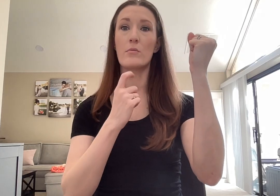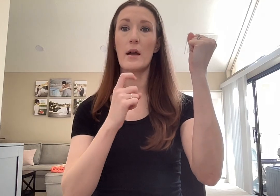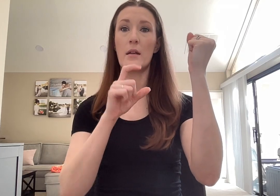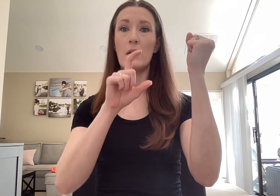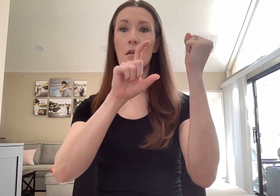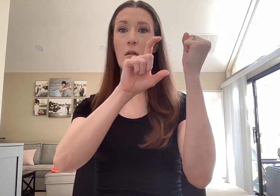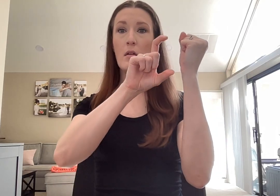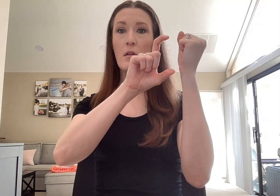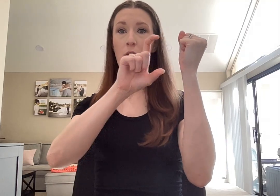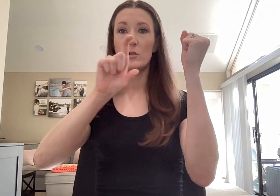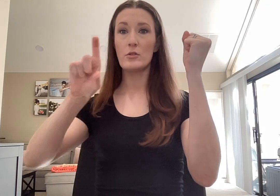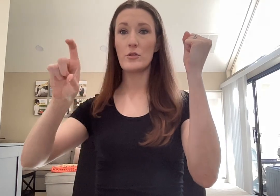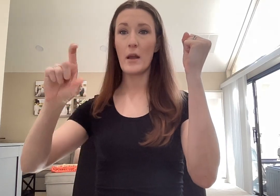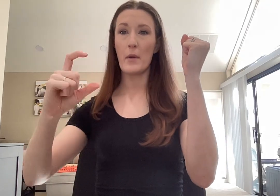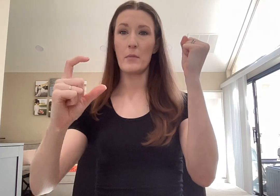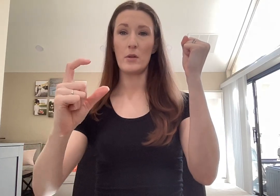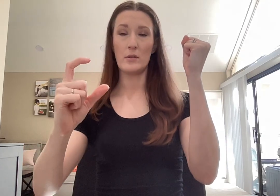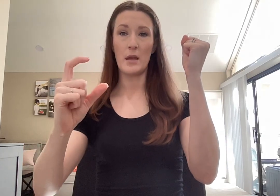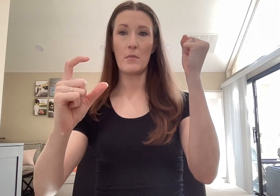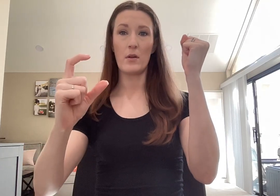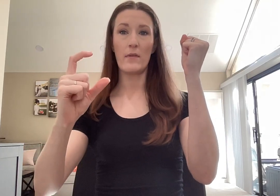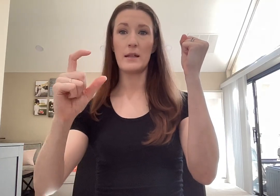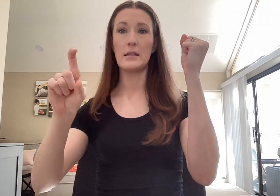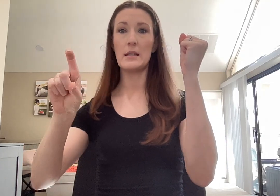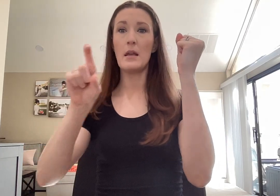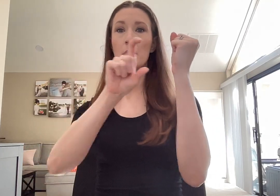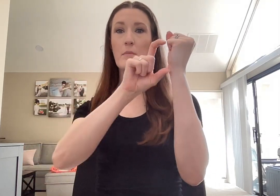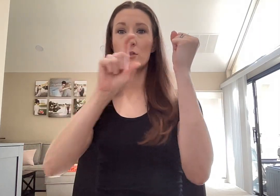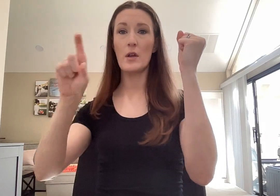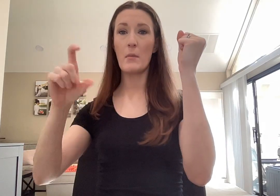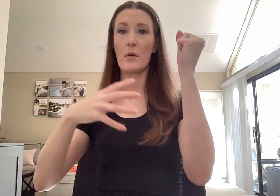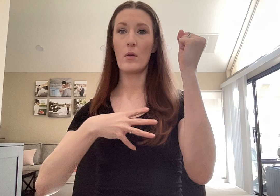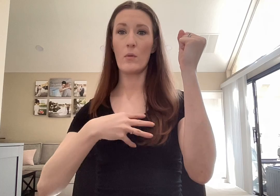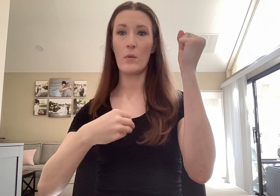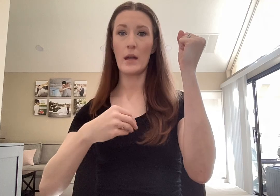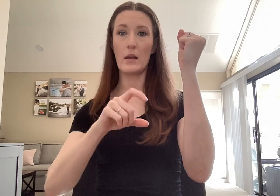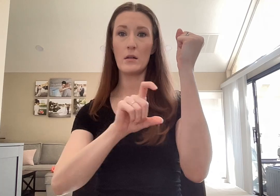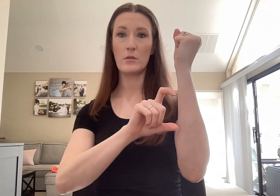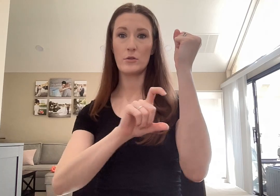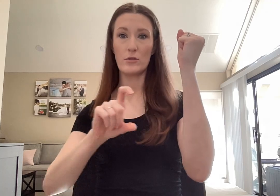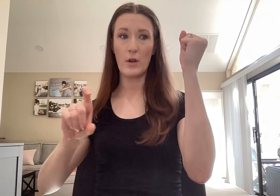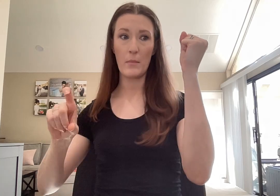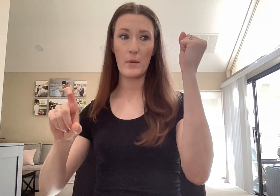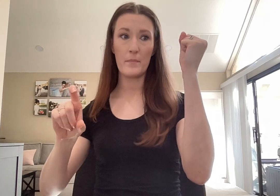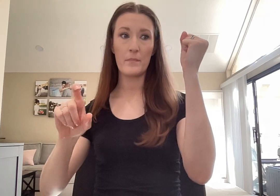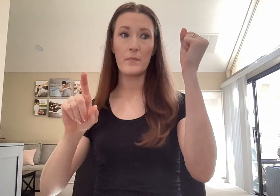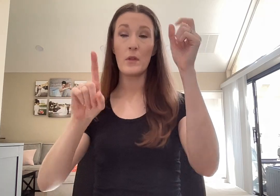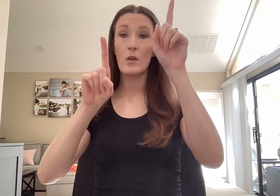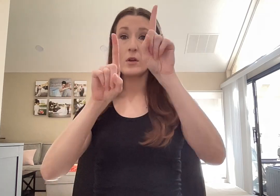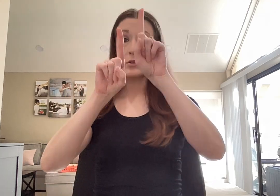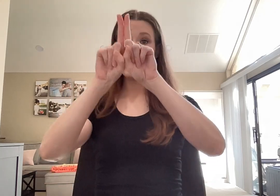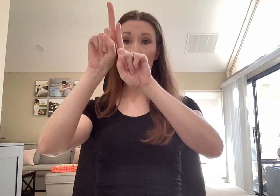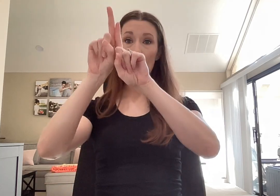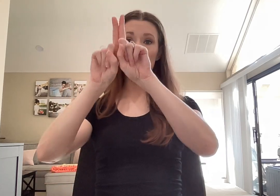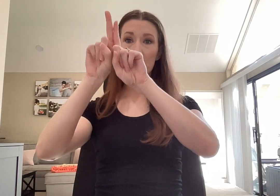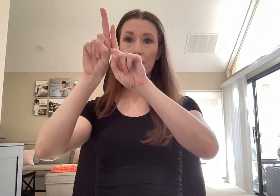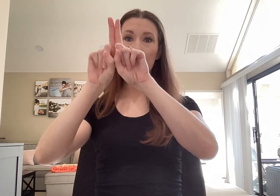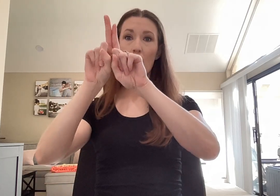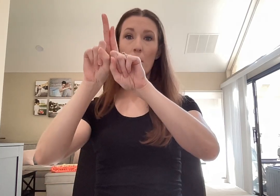red stripe. I'm going to use that modified C stripe, white stripe. Stars. I'm going to